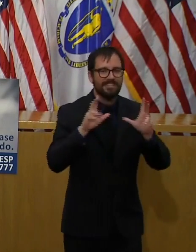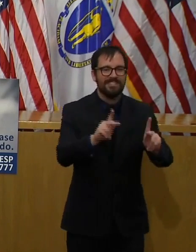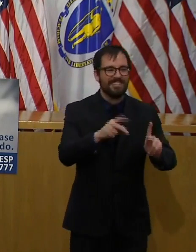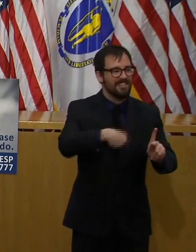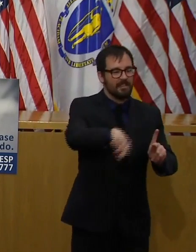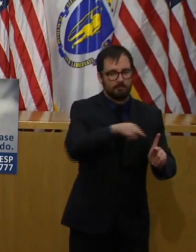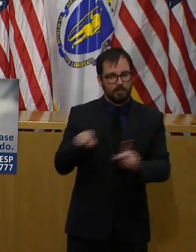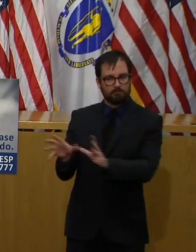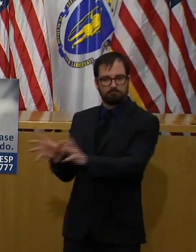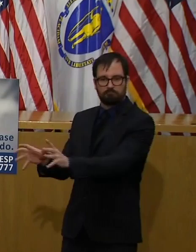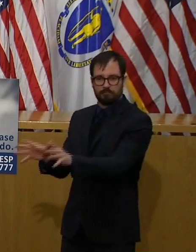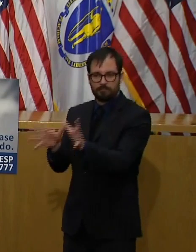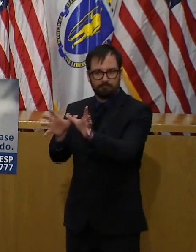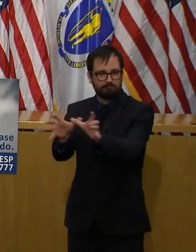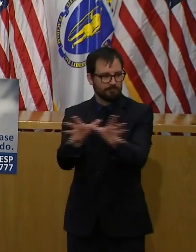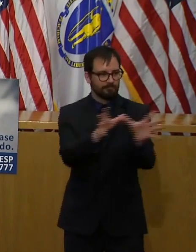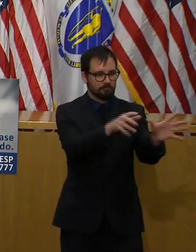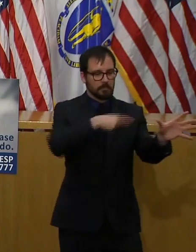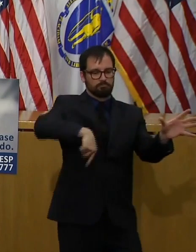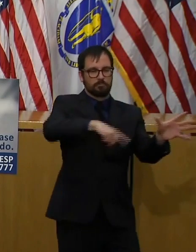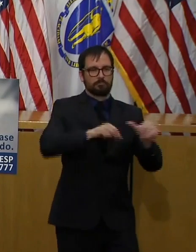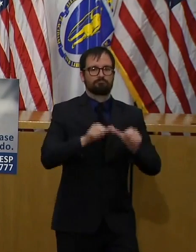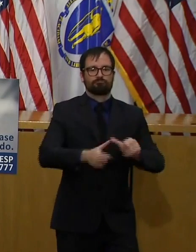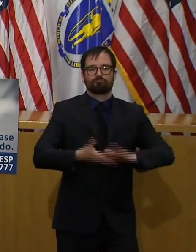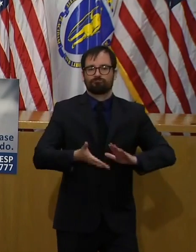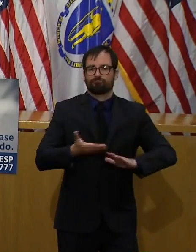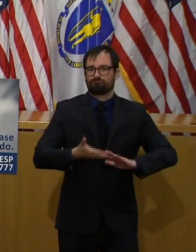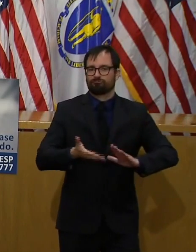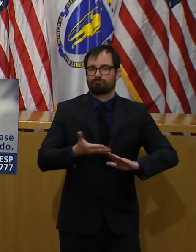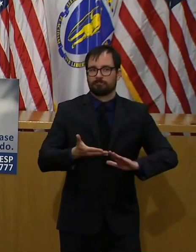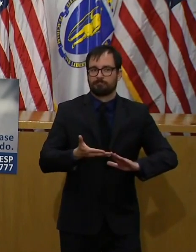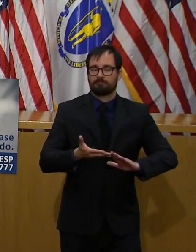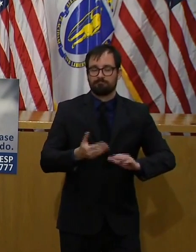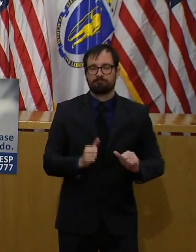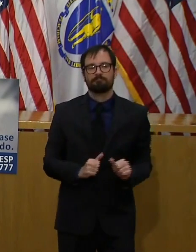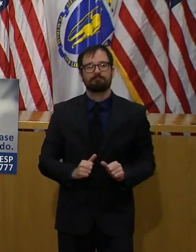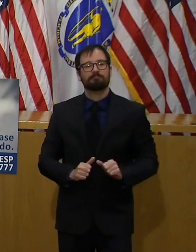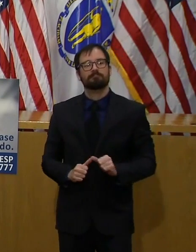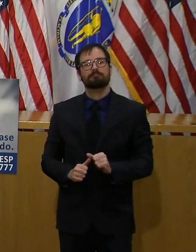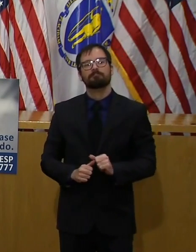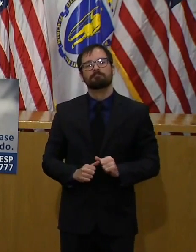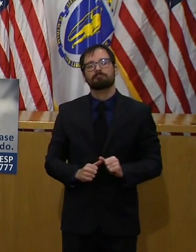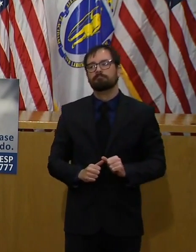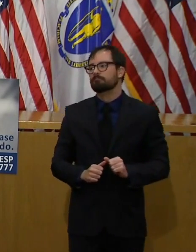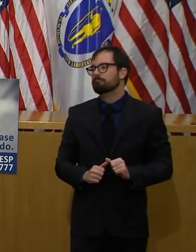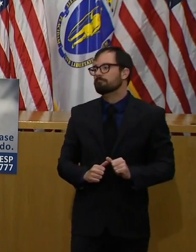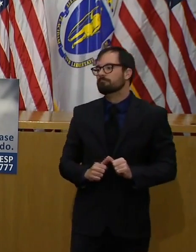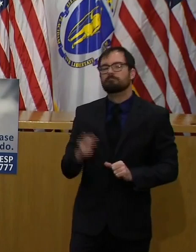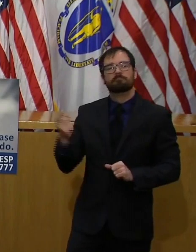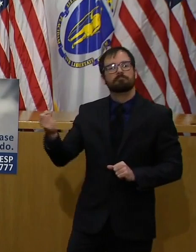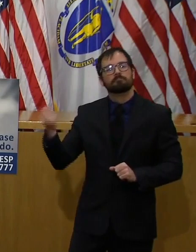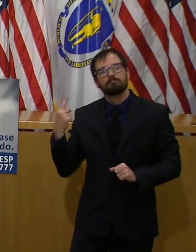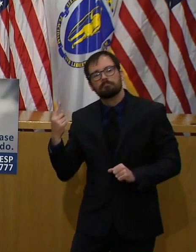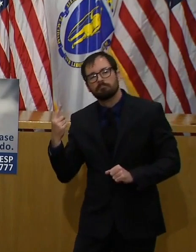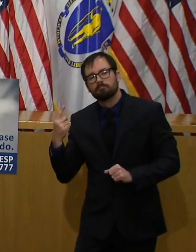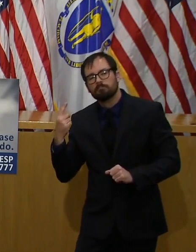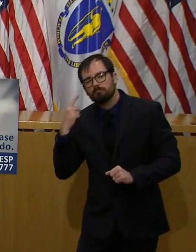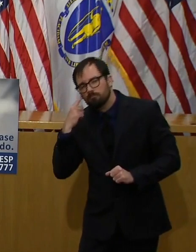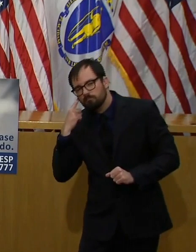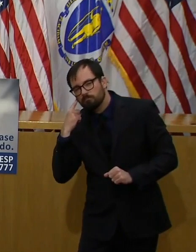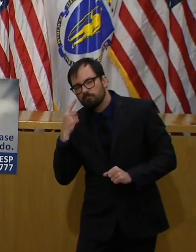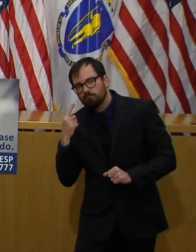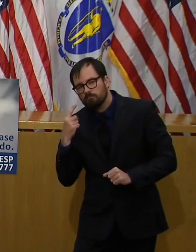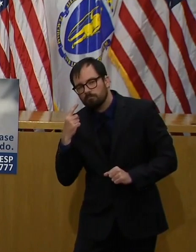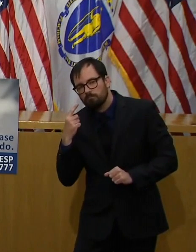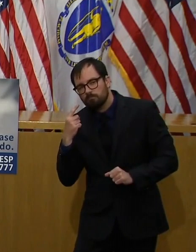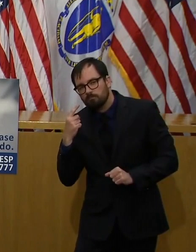I can't hear you. Tenant healthcare has been looking for furlough nurses at St. I still can't hear you. I'm sorry. Tenant healthcare Yep. is